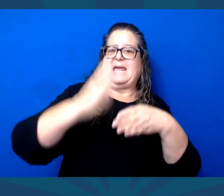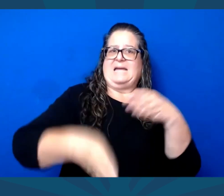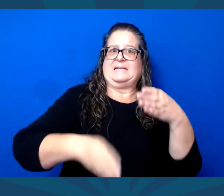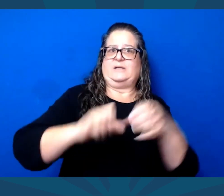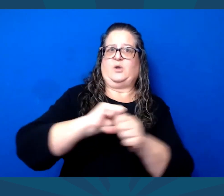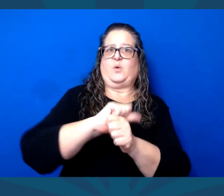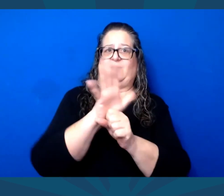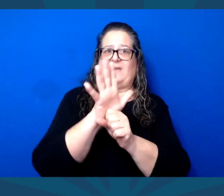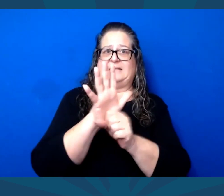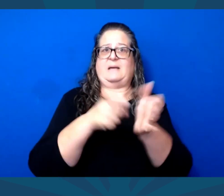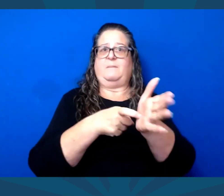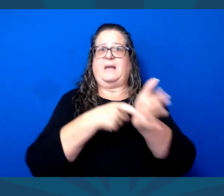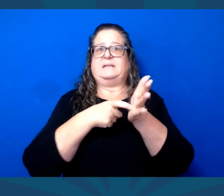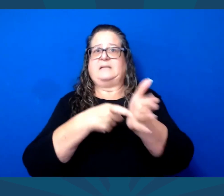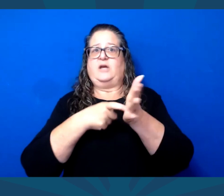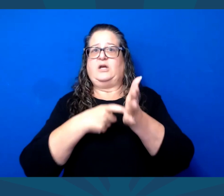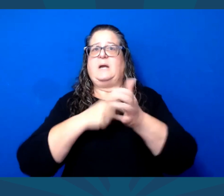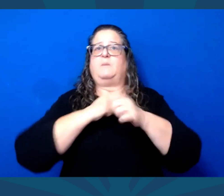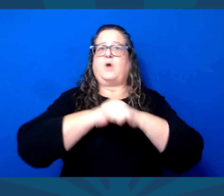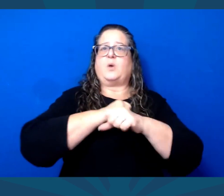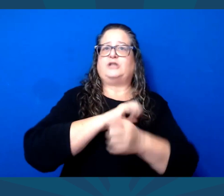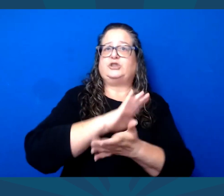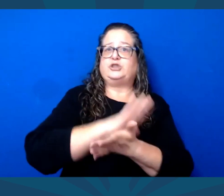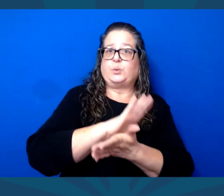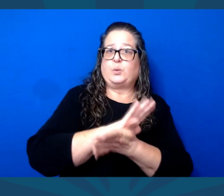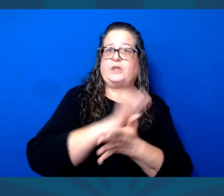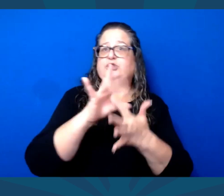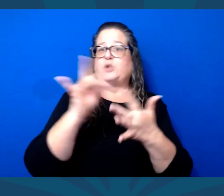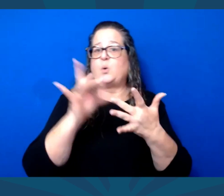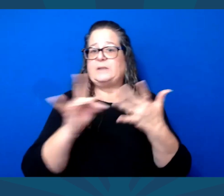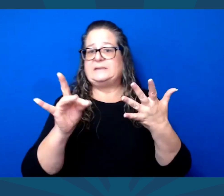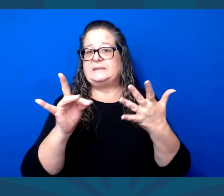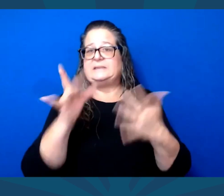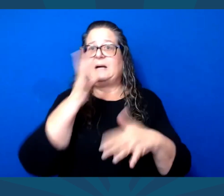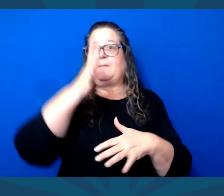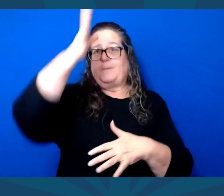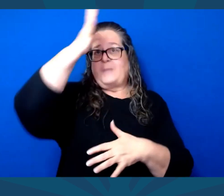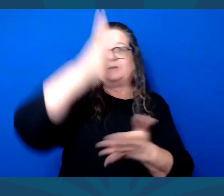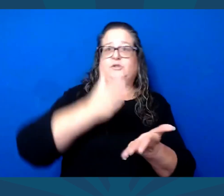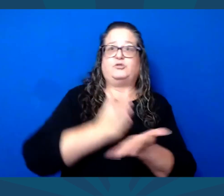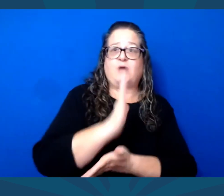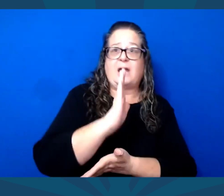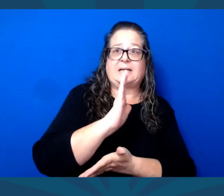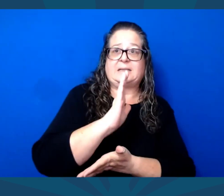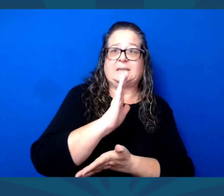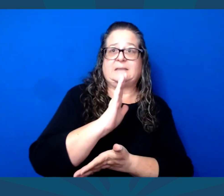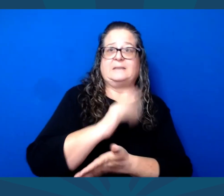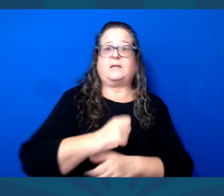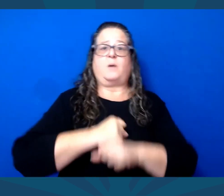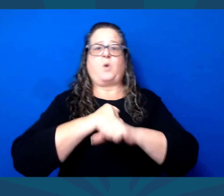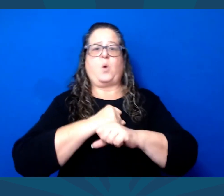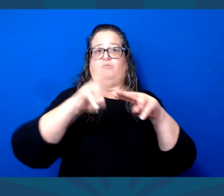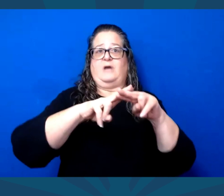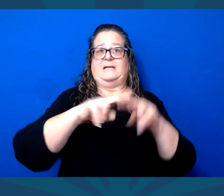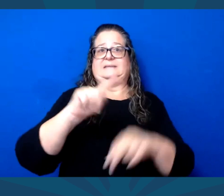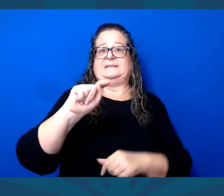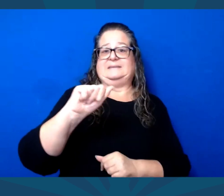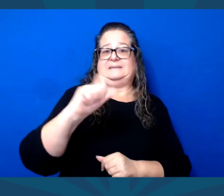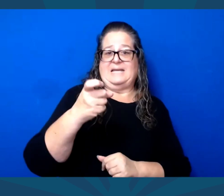I'll work to end COVID mandates, protect school choice / parental